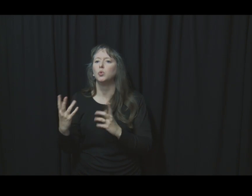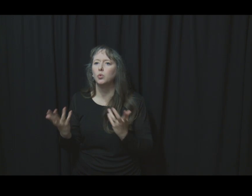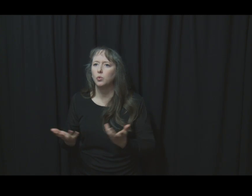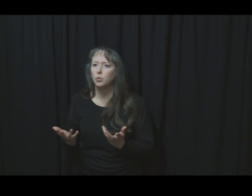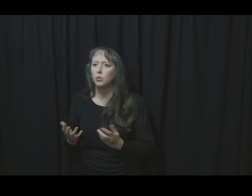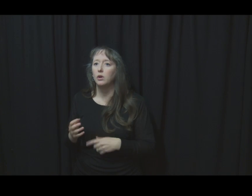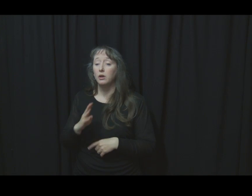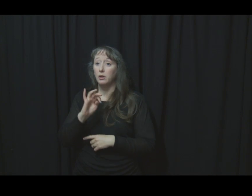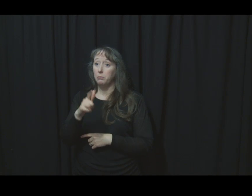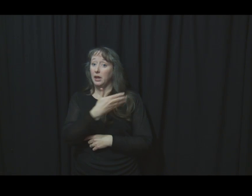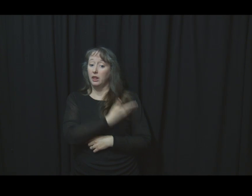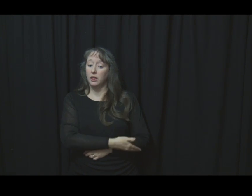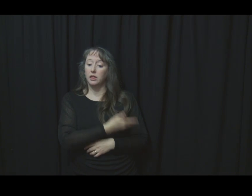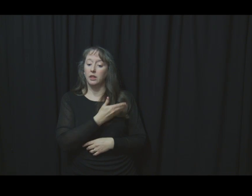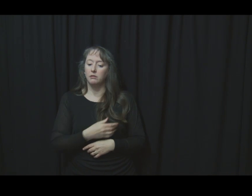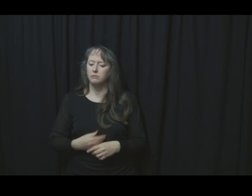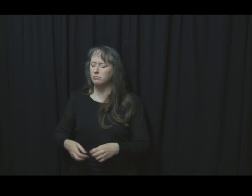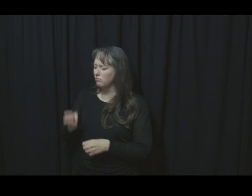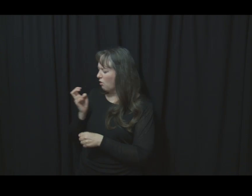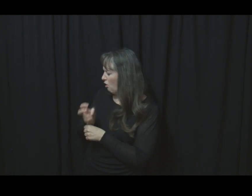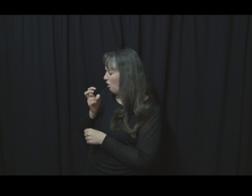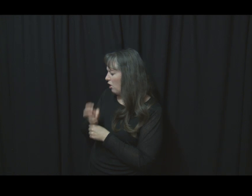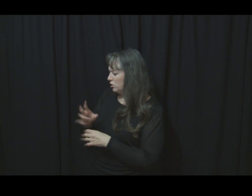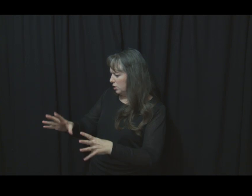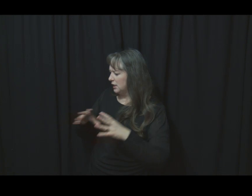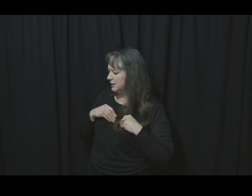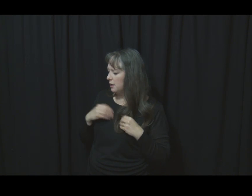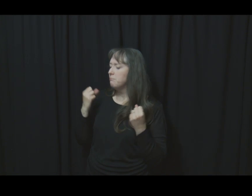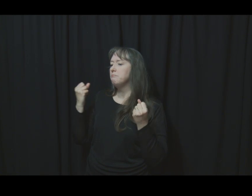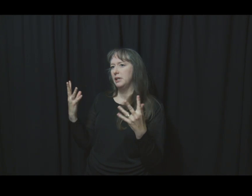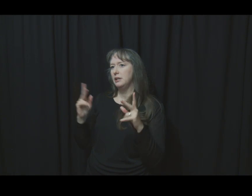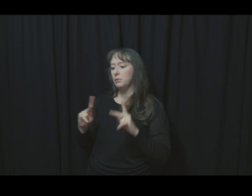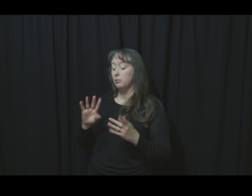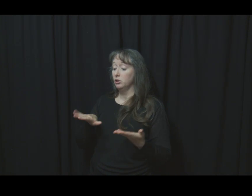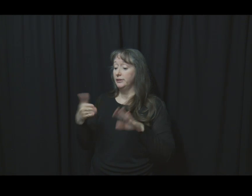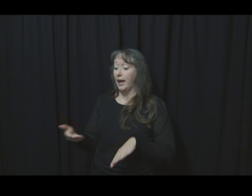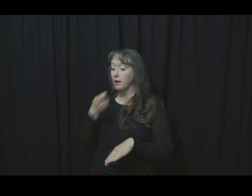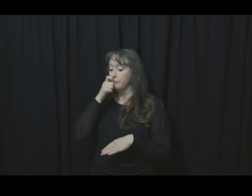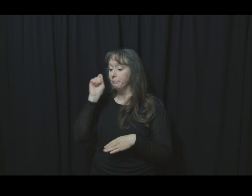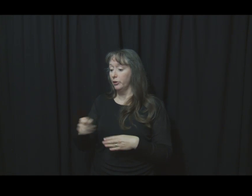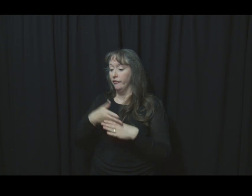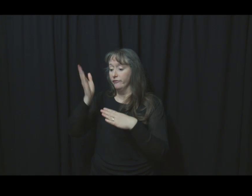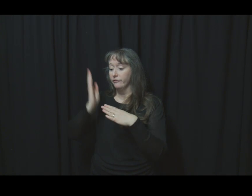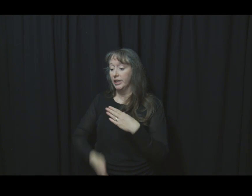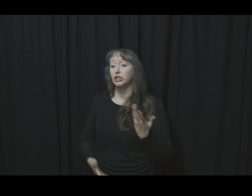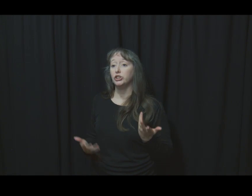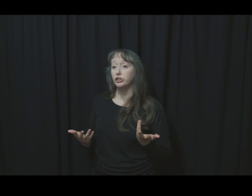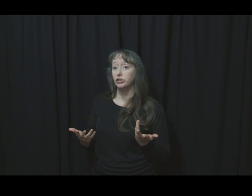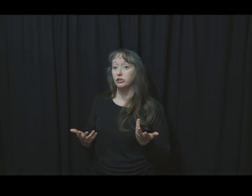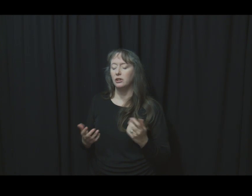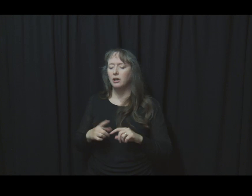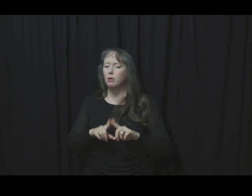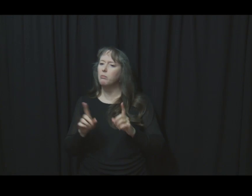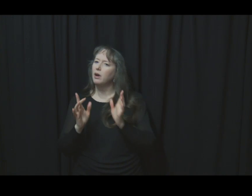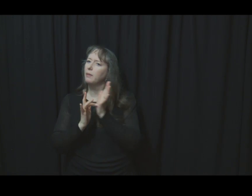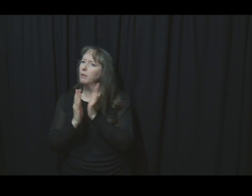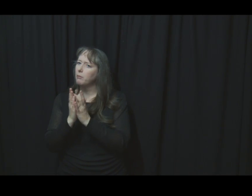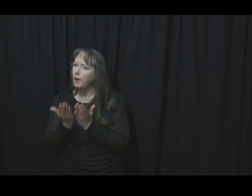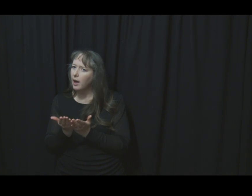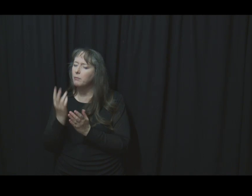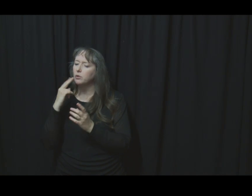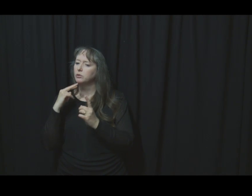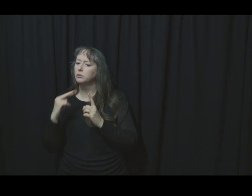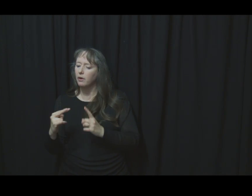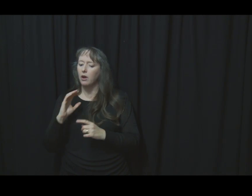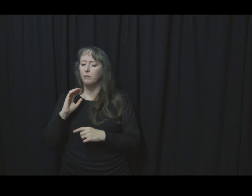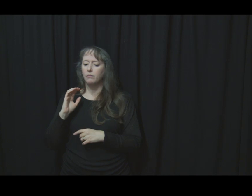it's very hard to accept for many of us that when you die, it's over. But you see, the Bible gives a totally different account of origins, of who we